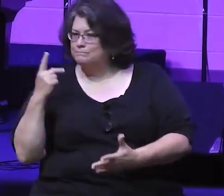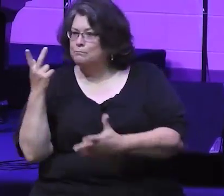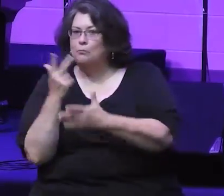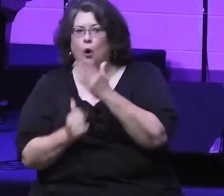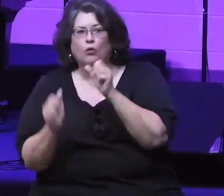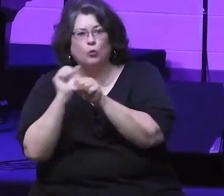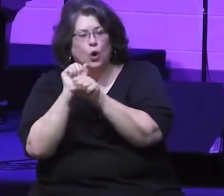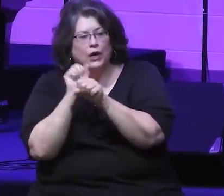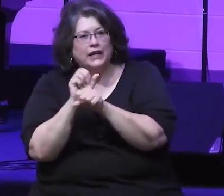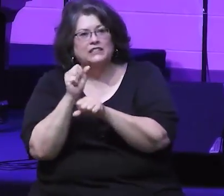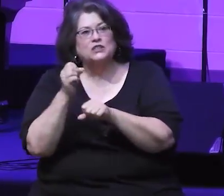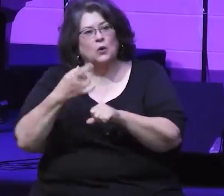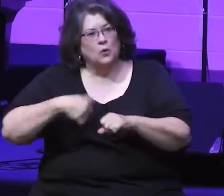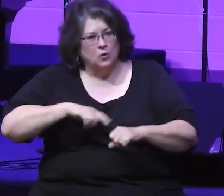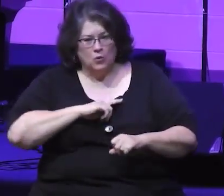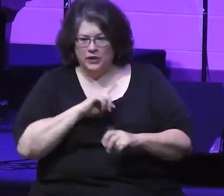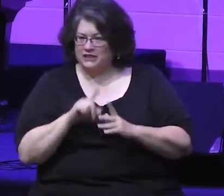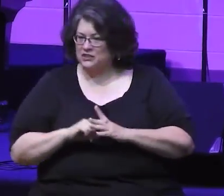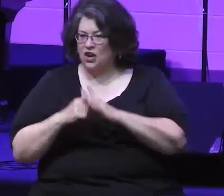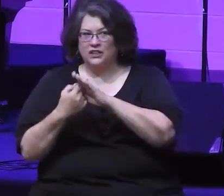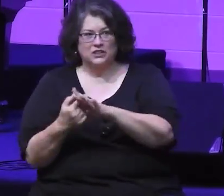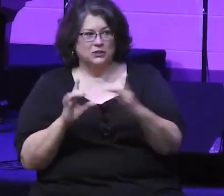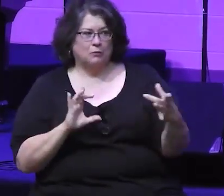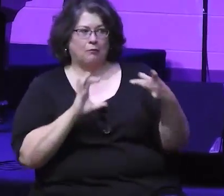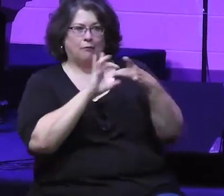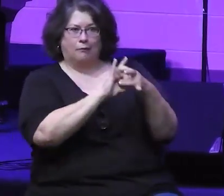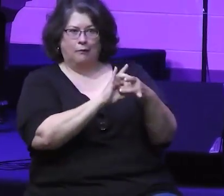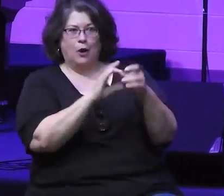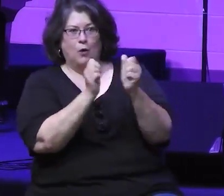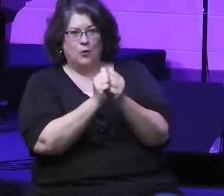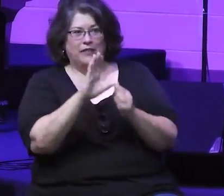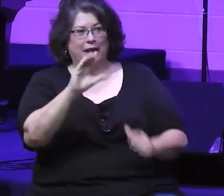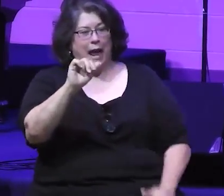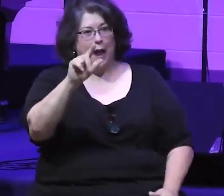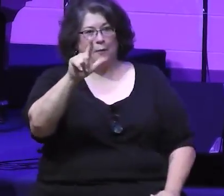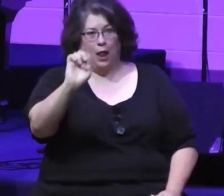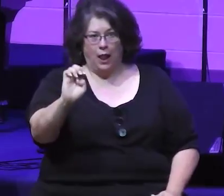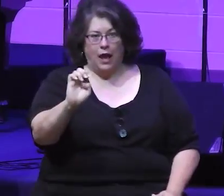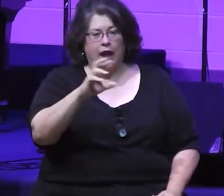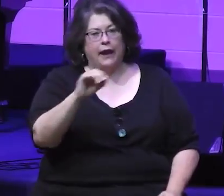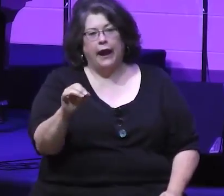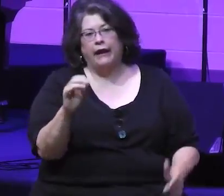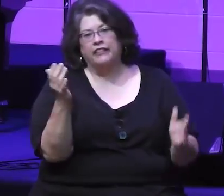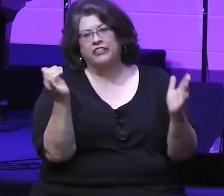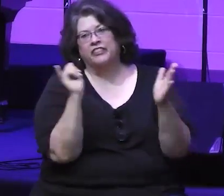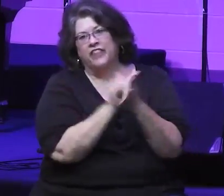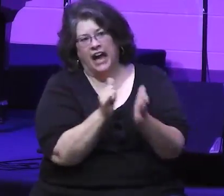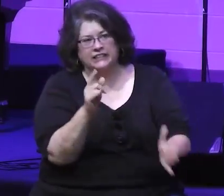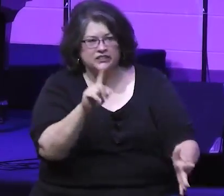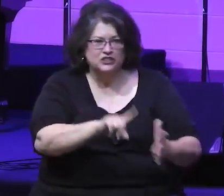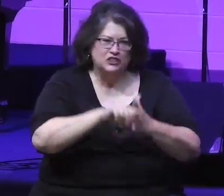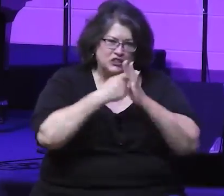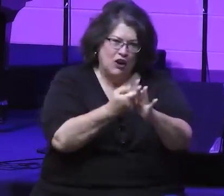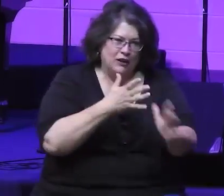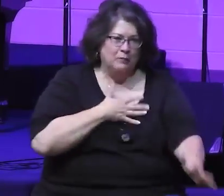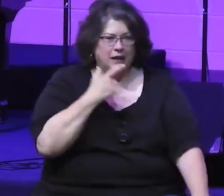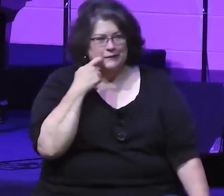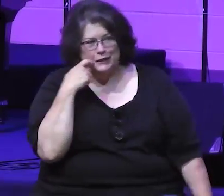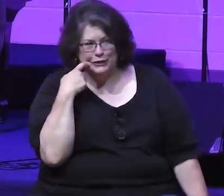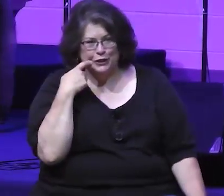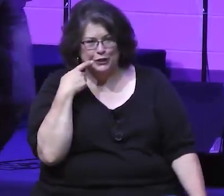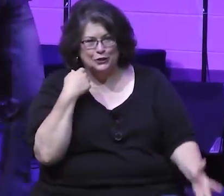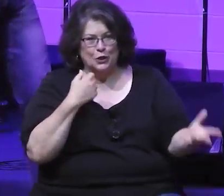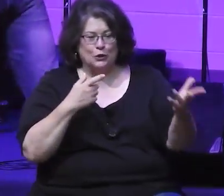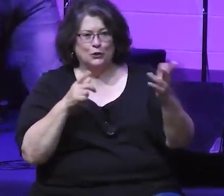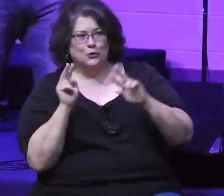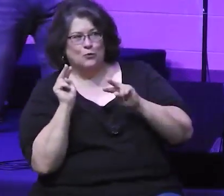That has set up my addiction to the Liverpool Football Club. Because last year I had access to every